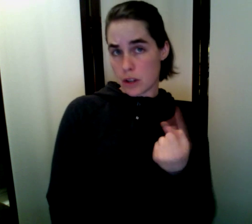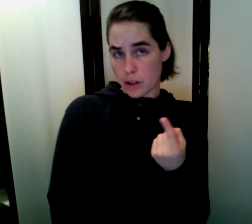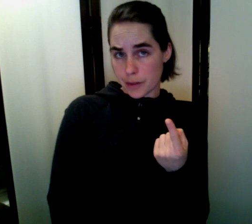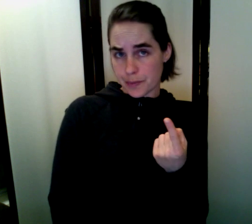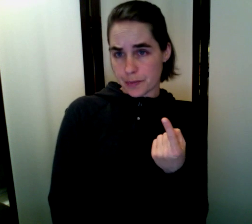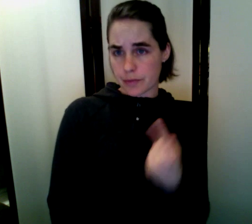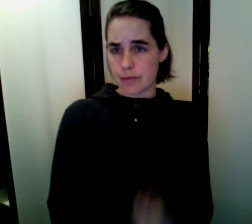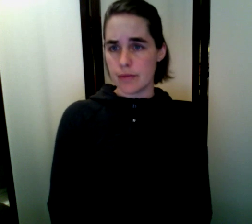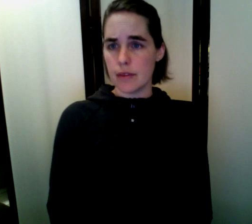a dollar.